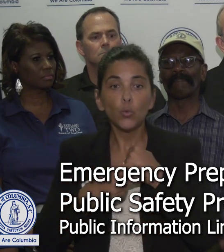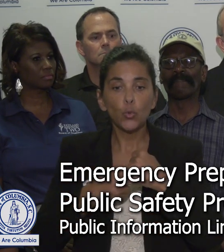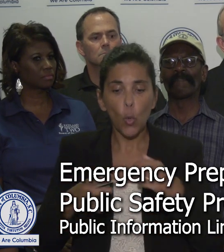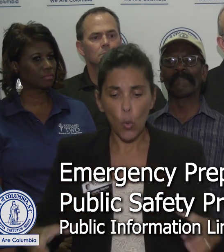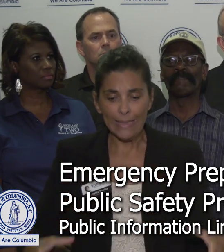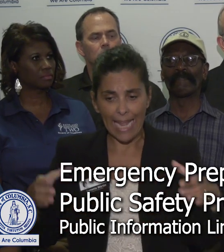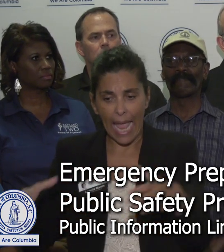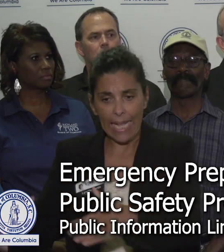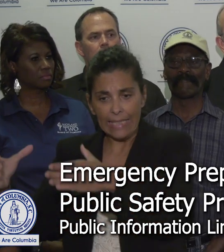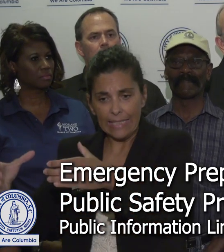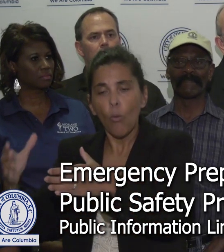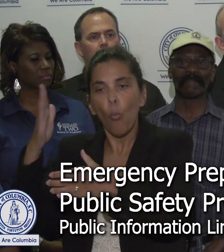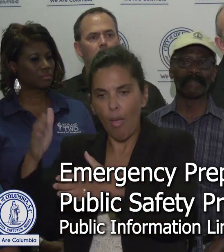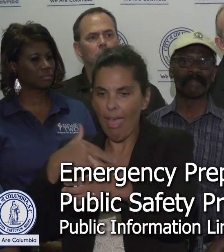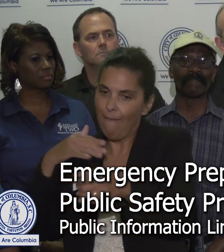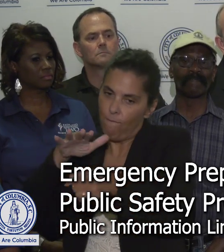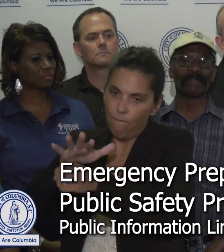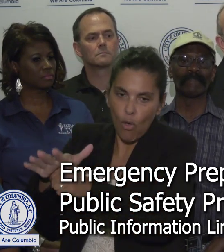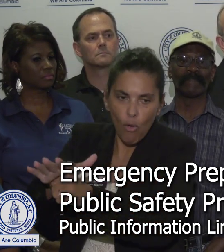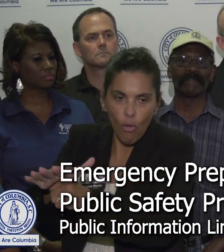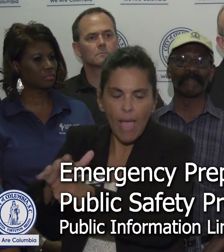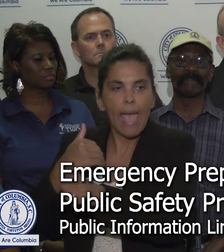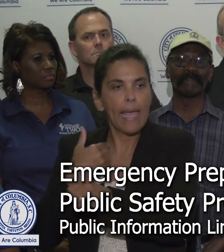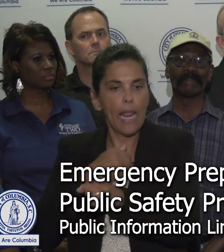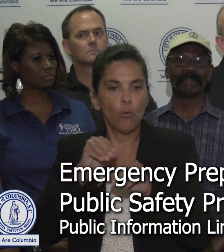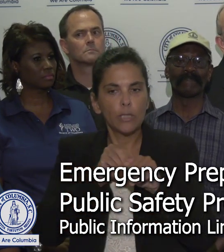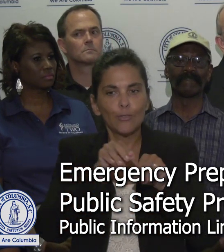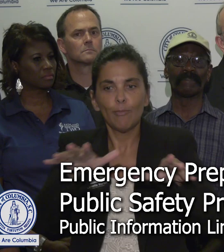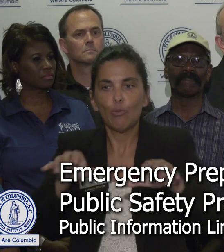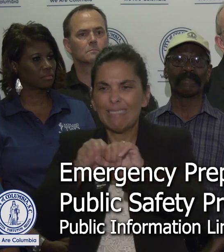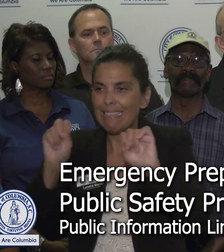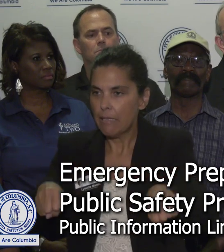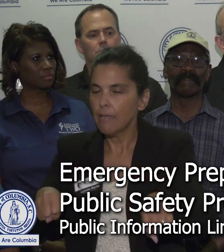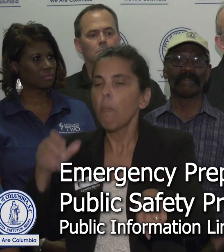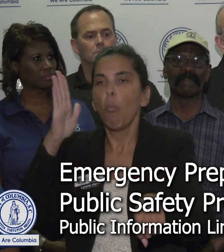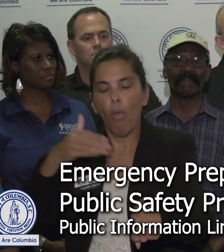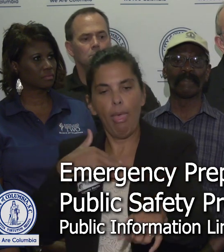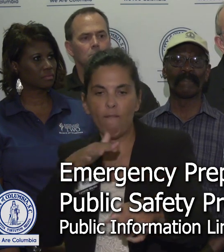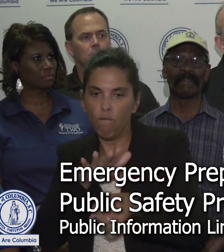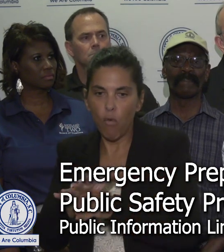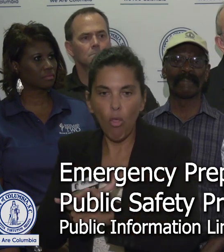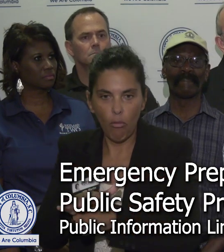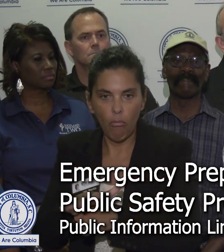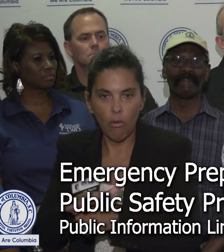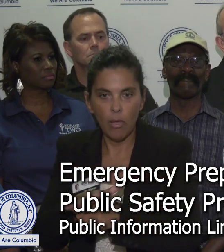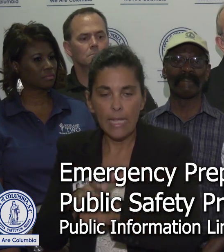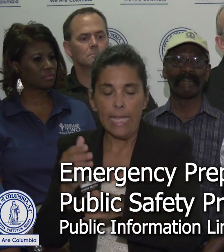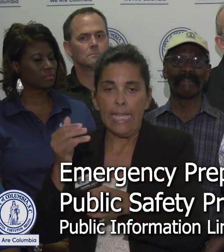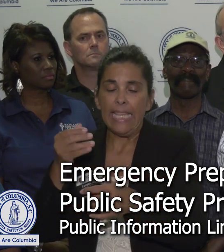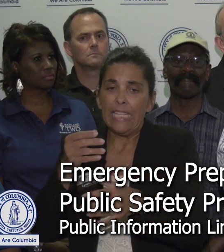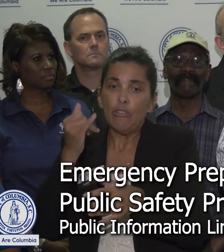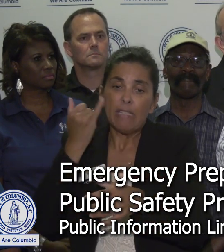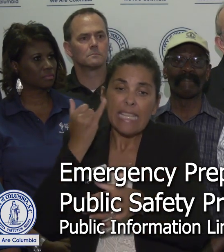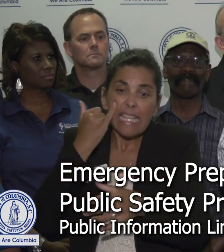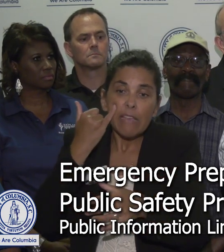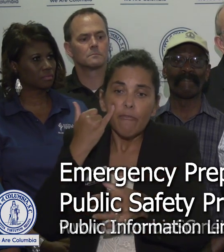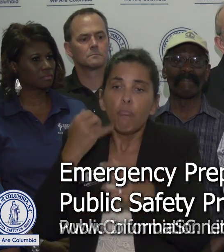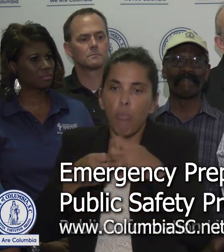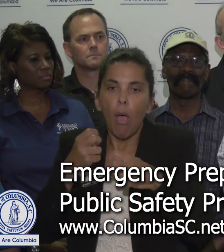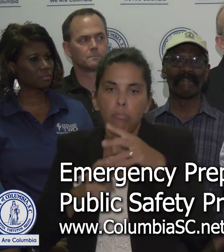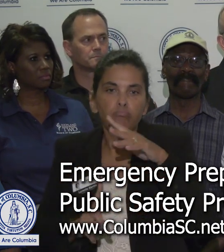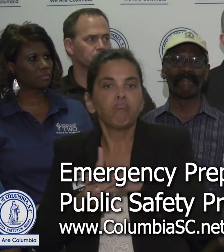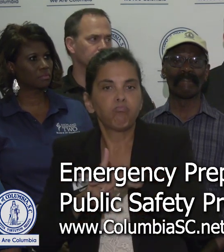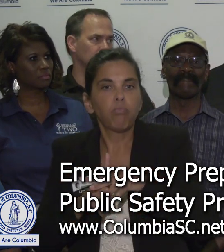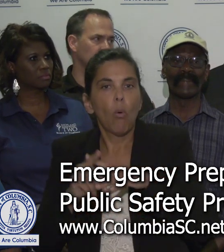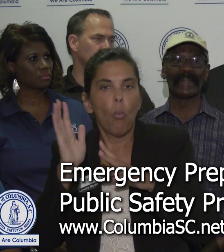distribution system and be ready in the event that that we may have something that would impact our distribution piping network. Many of you